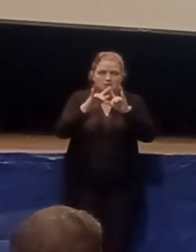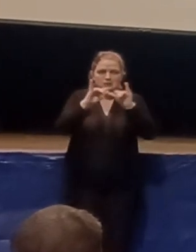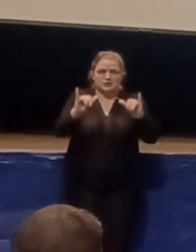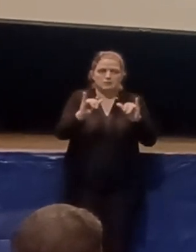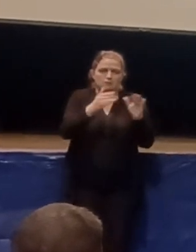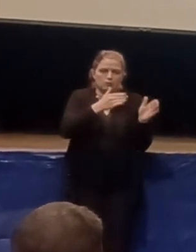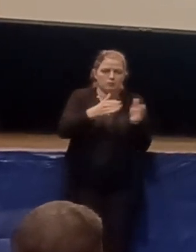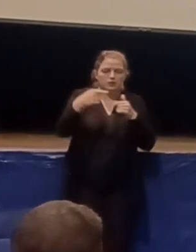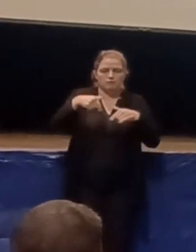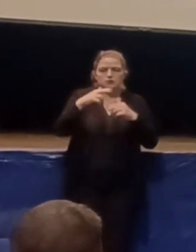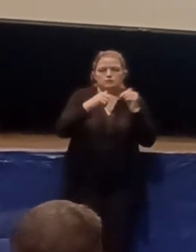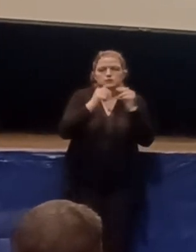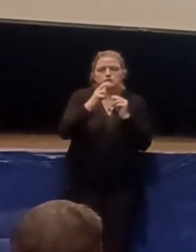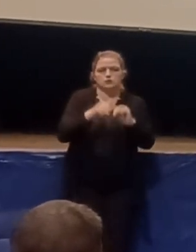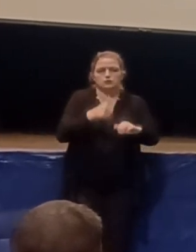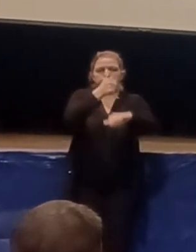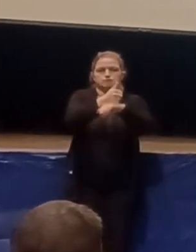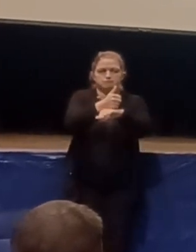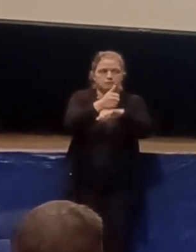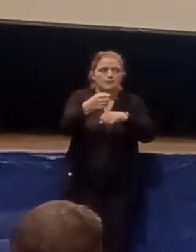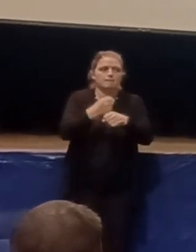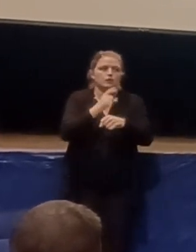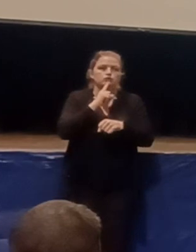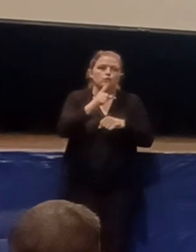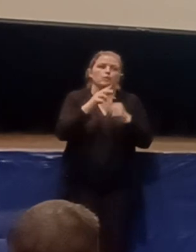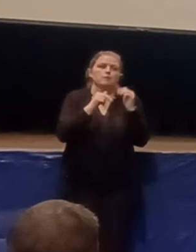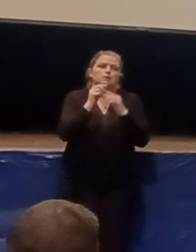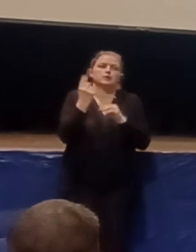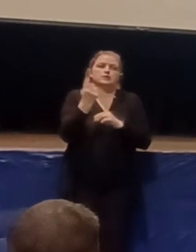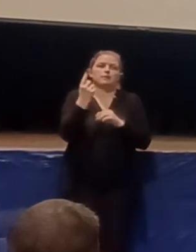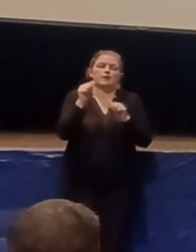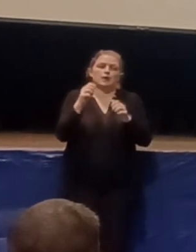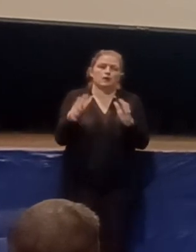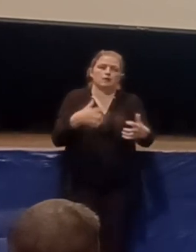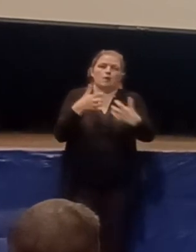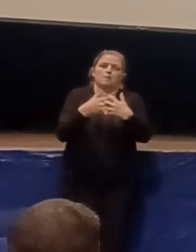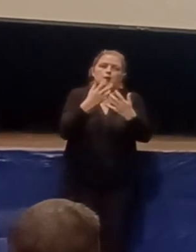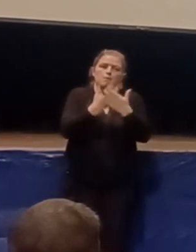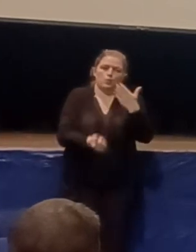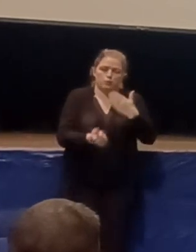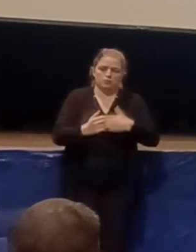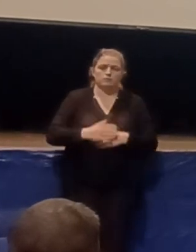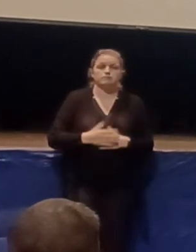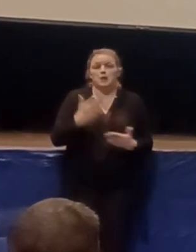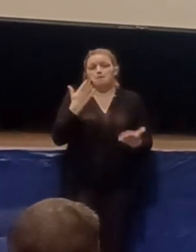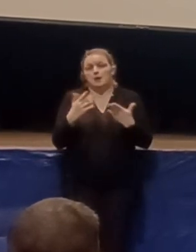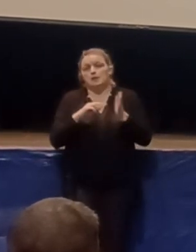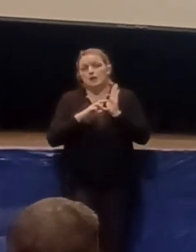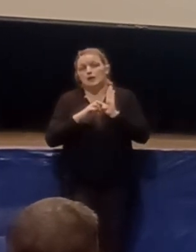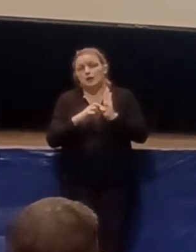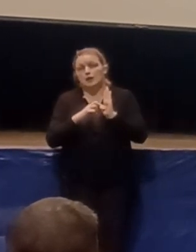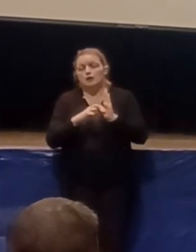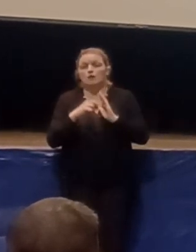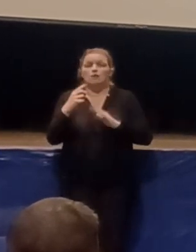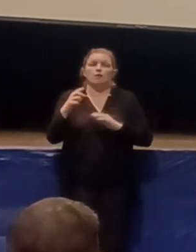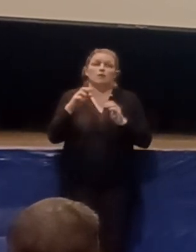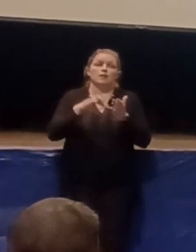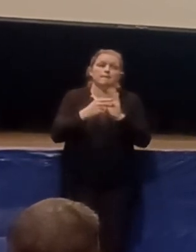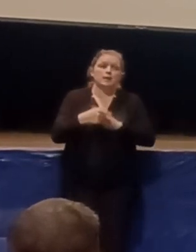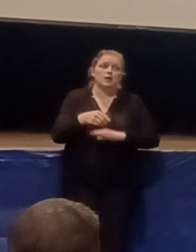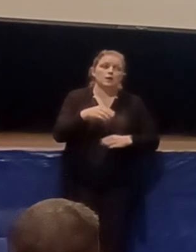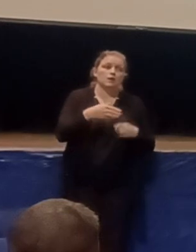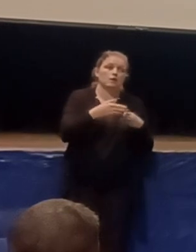for this facility, and make sure that we're building something that it can accommodate them, whether that's open question about whether one